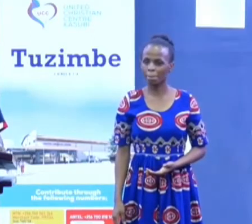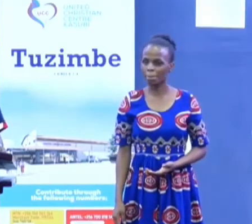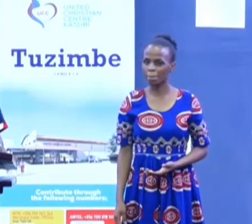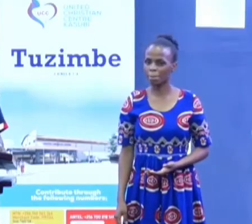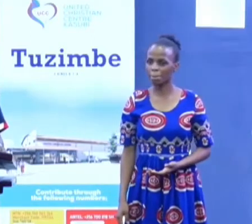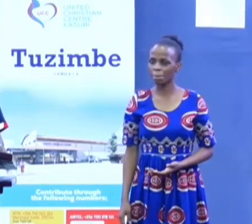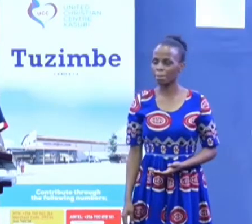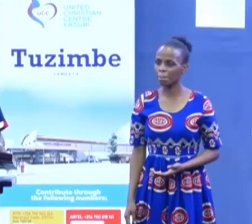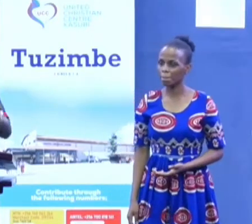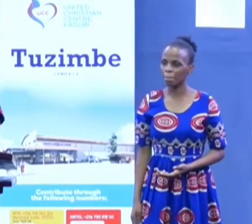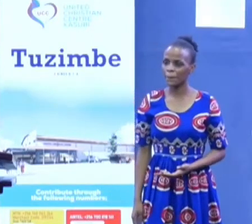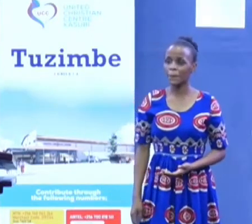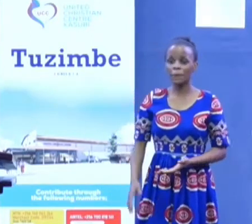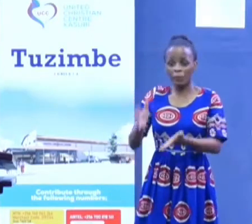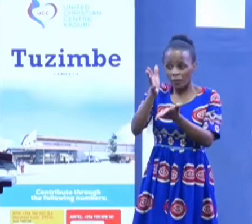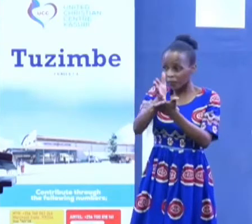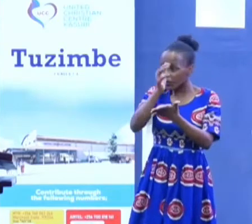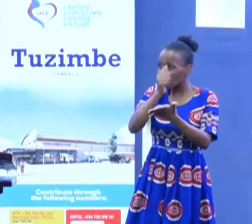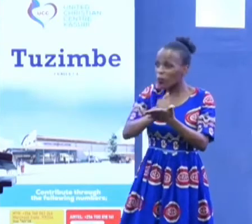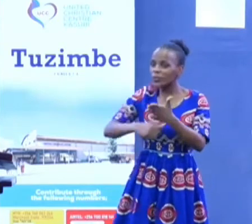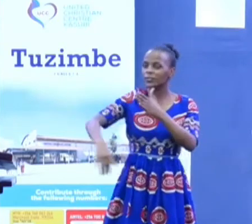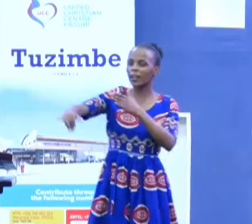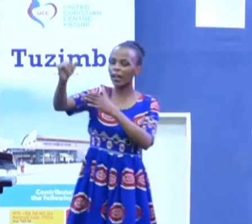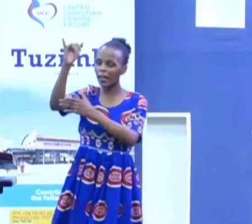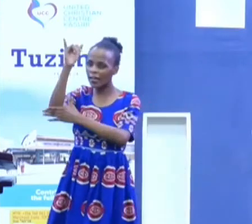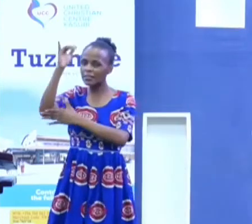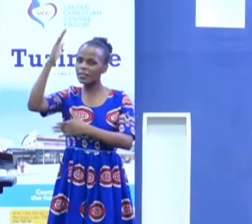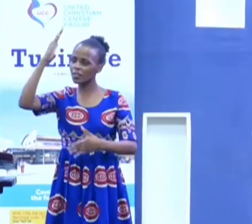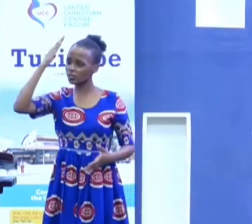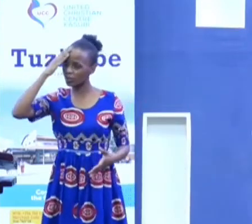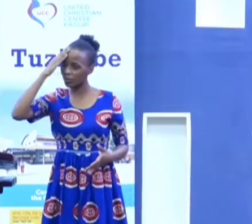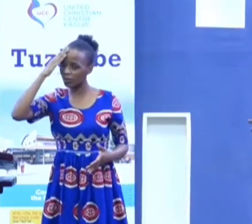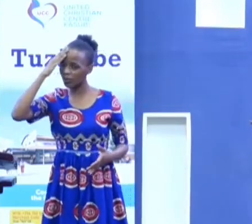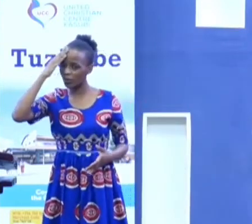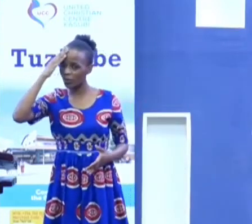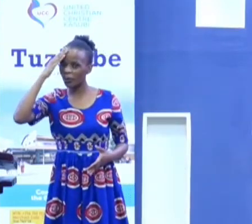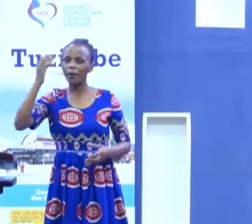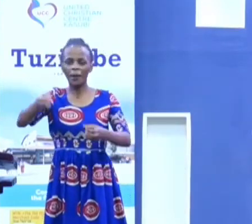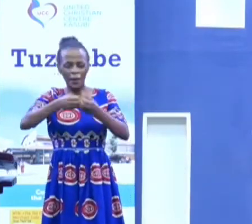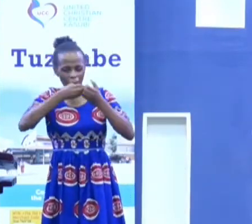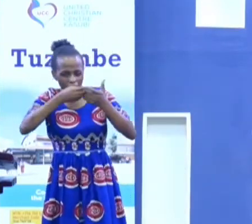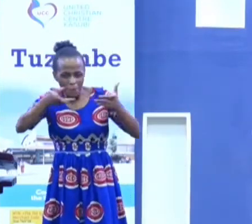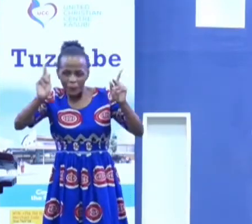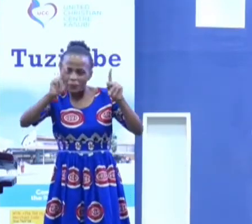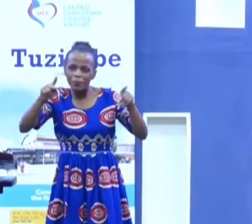son Esau or not. Kubanga Isaka yali amanyi. Because Isaac knew